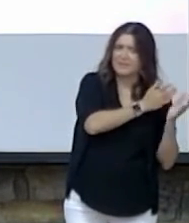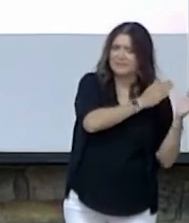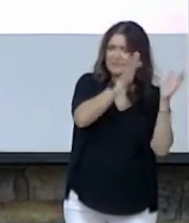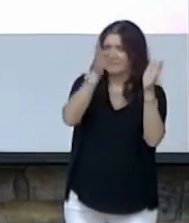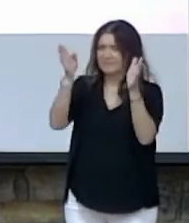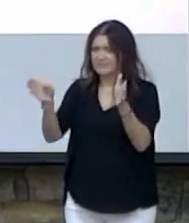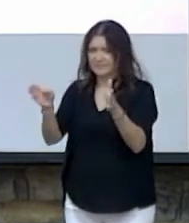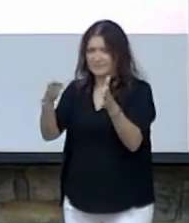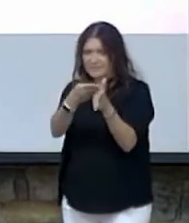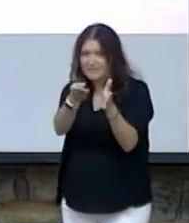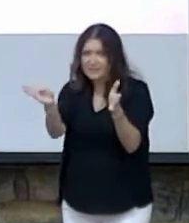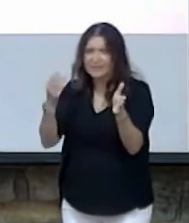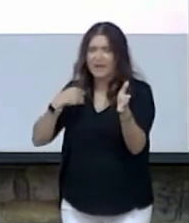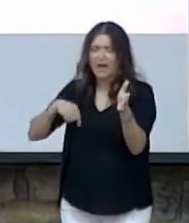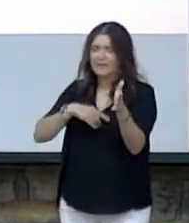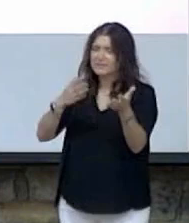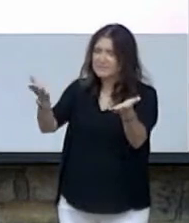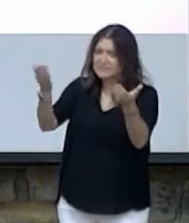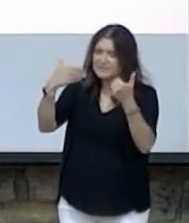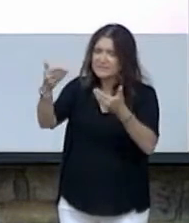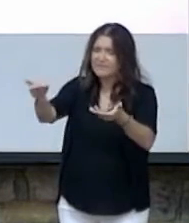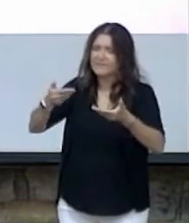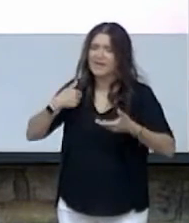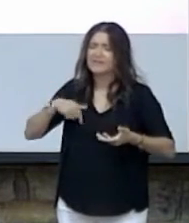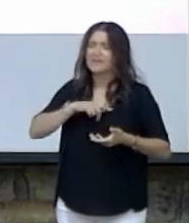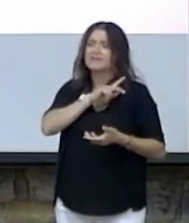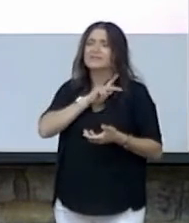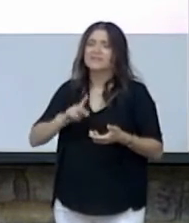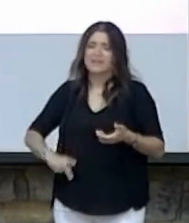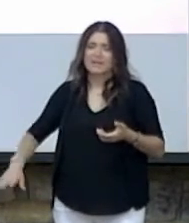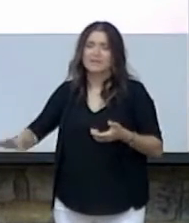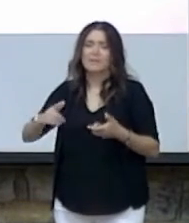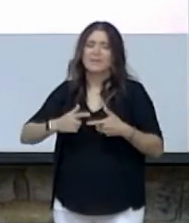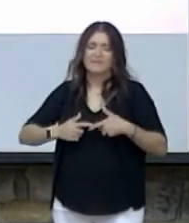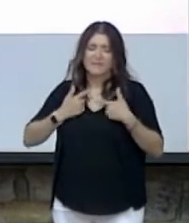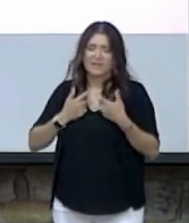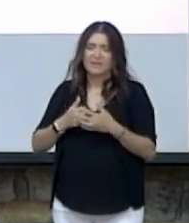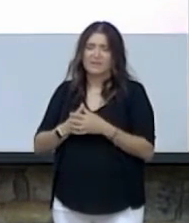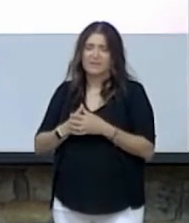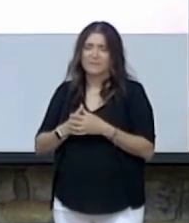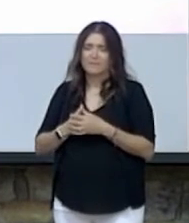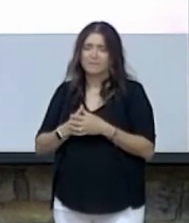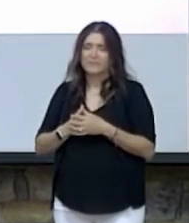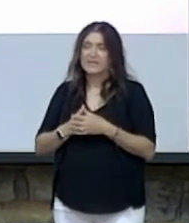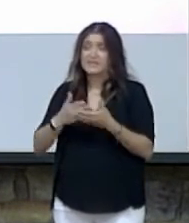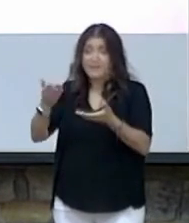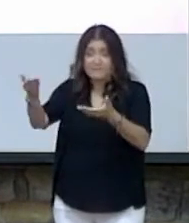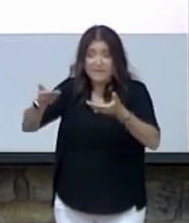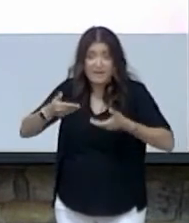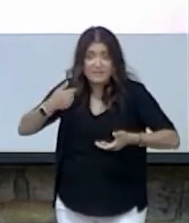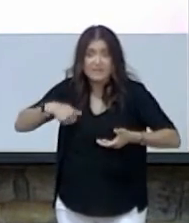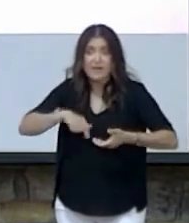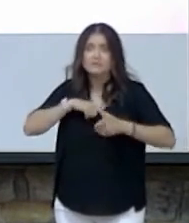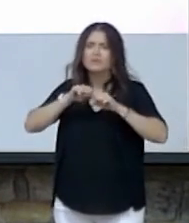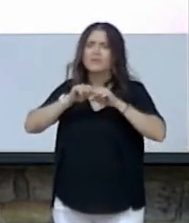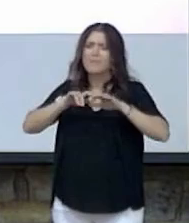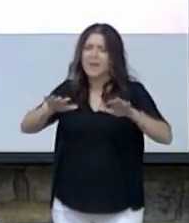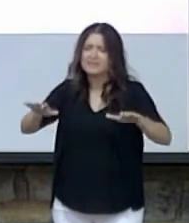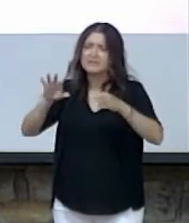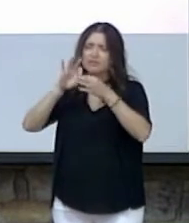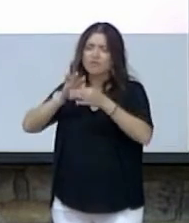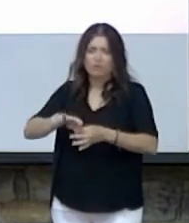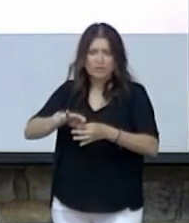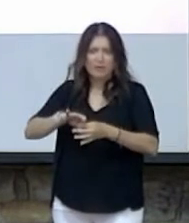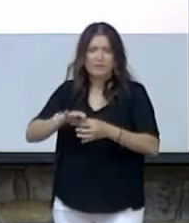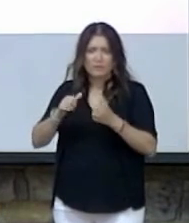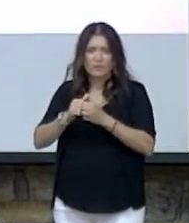us into kingdom living with Him. He's inviting us into the blessings associated with it. He is